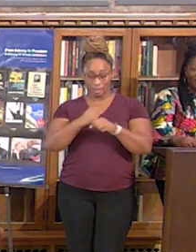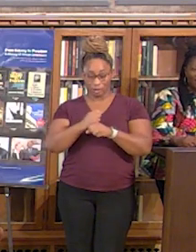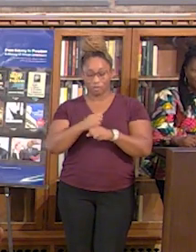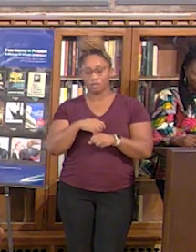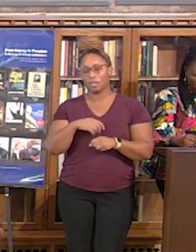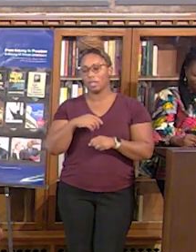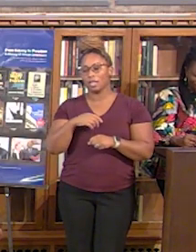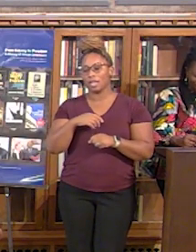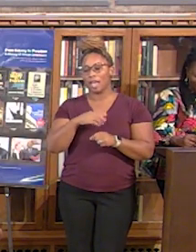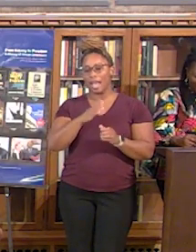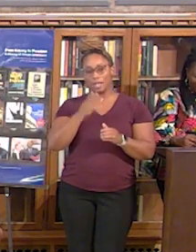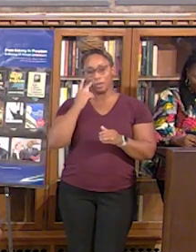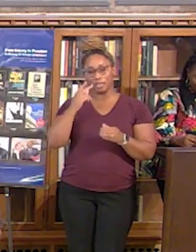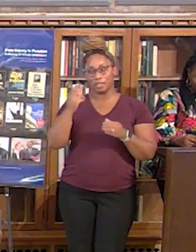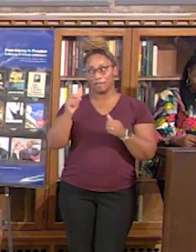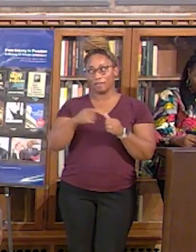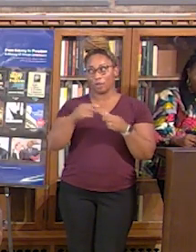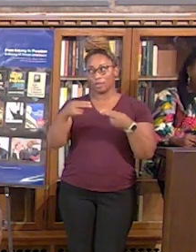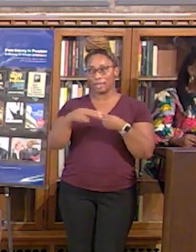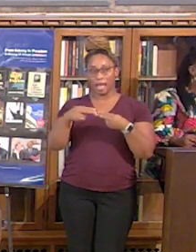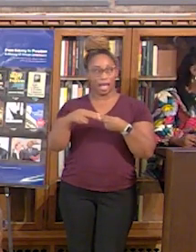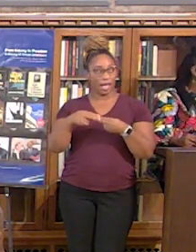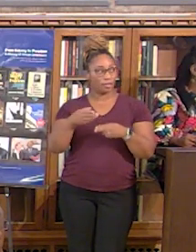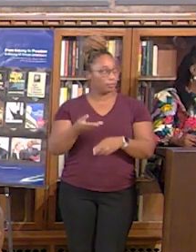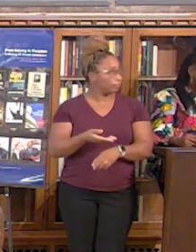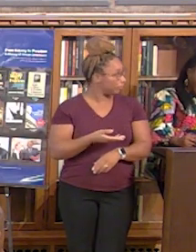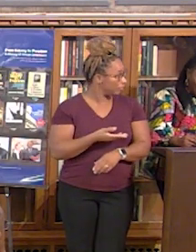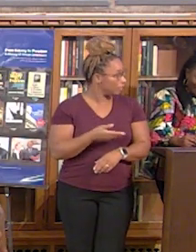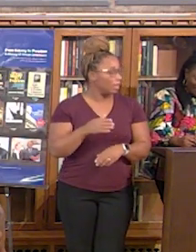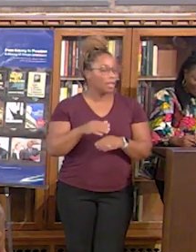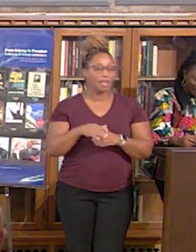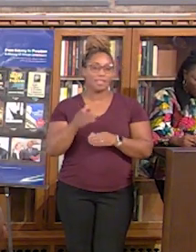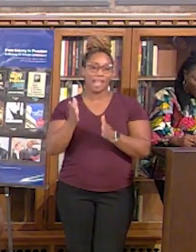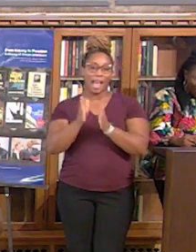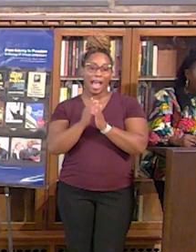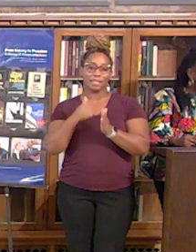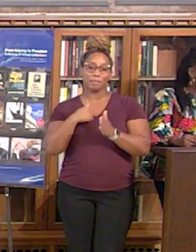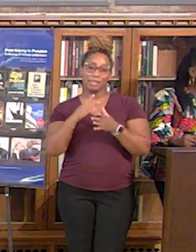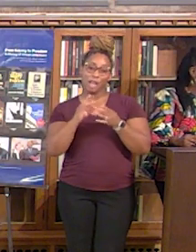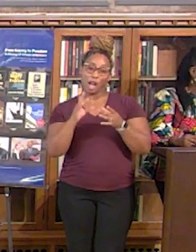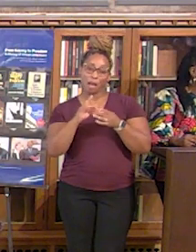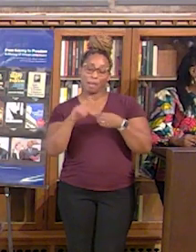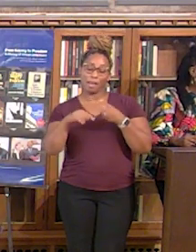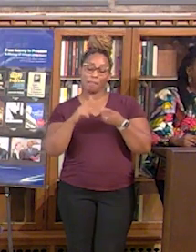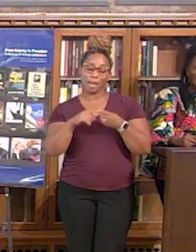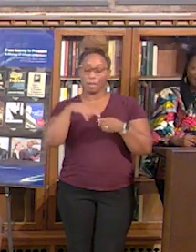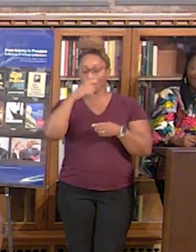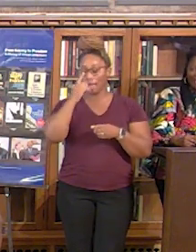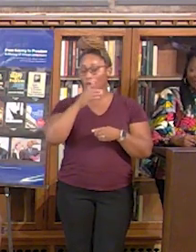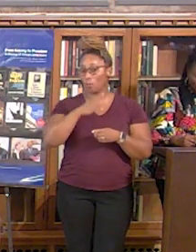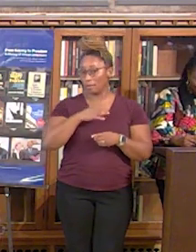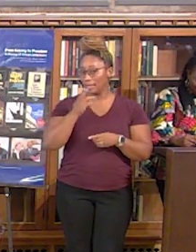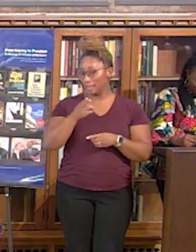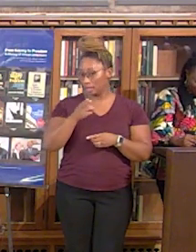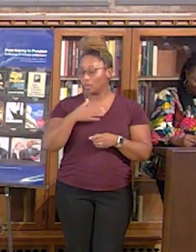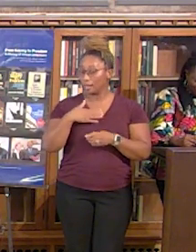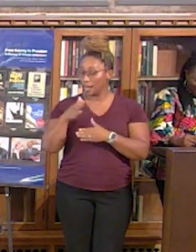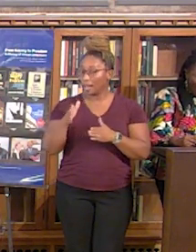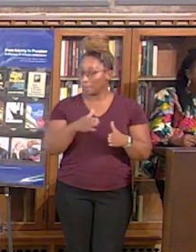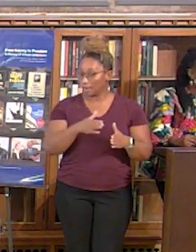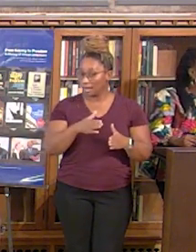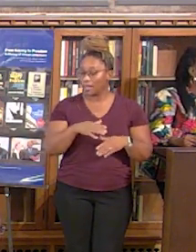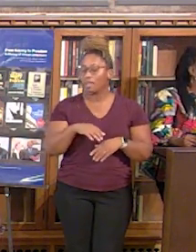will to First FL while I was asked to make comments about black women's history and I intend to do